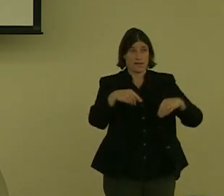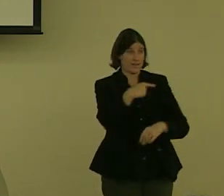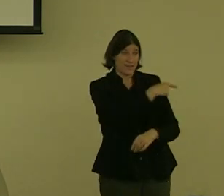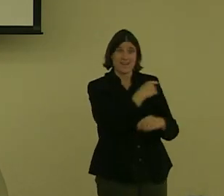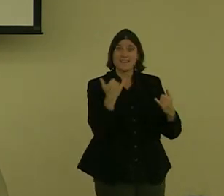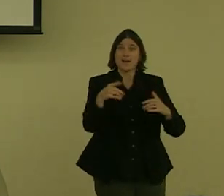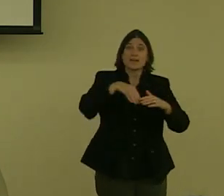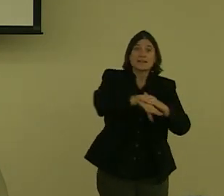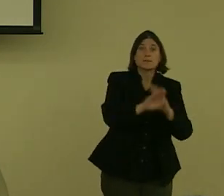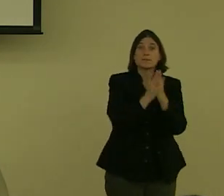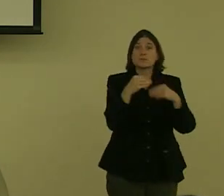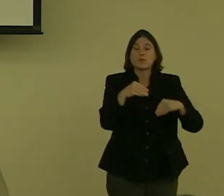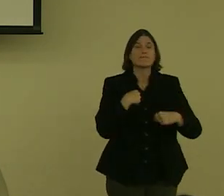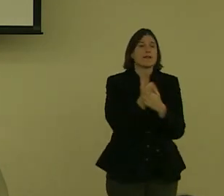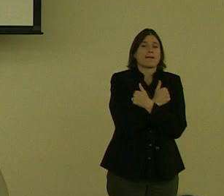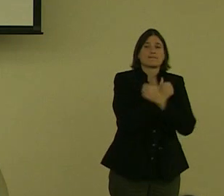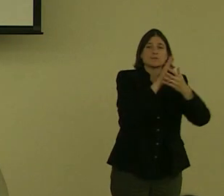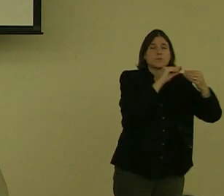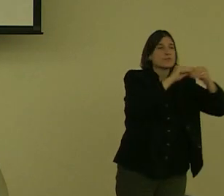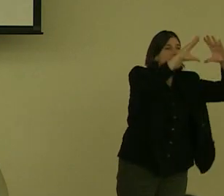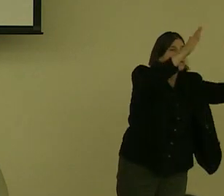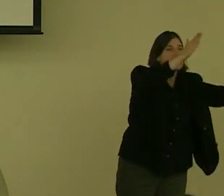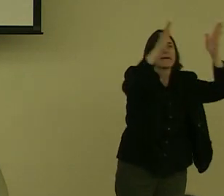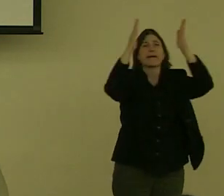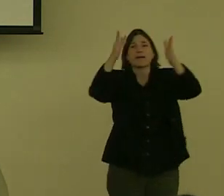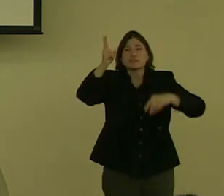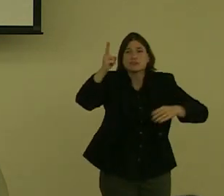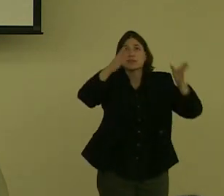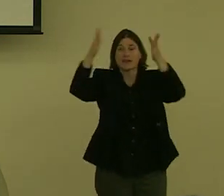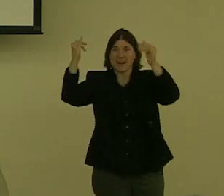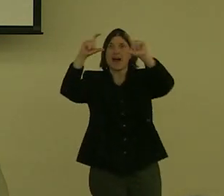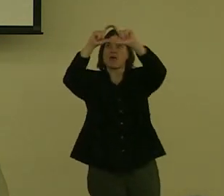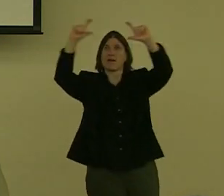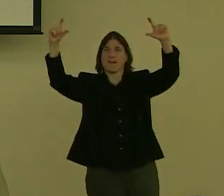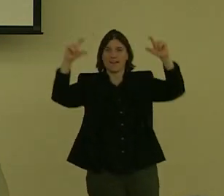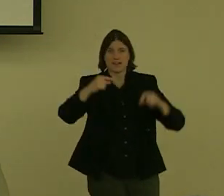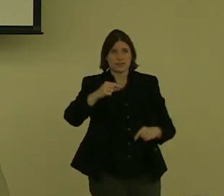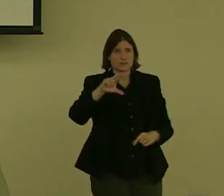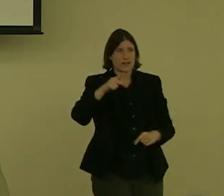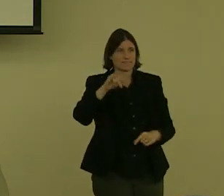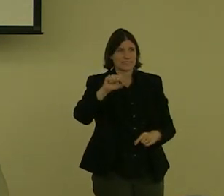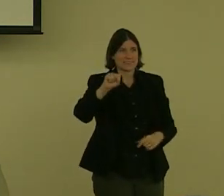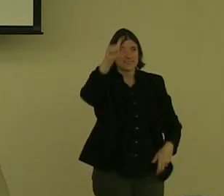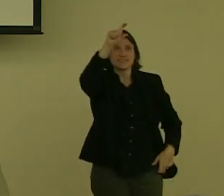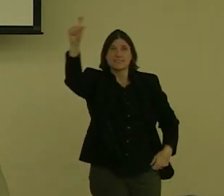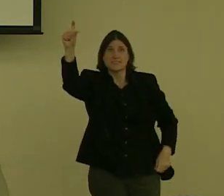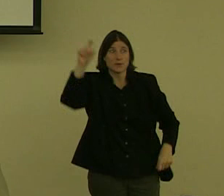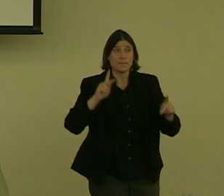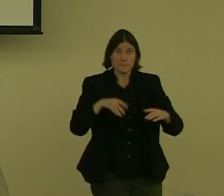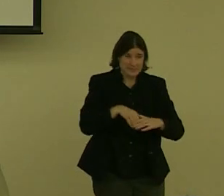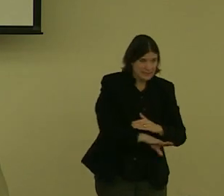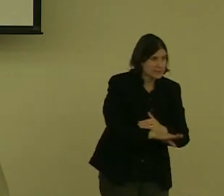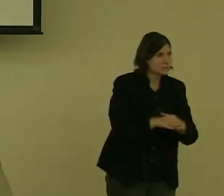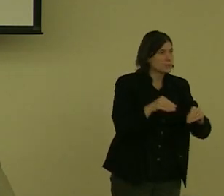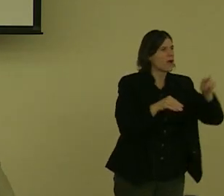certain audiences. So to me, it's not meaningless at all. It's not the be-all, end-all. I actually don't like or use the term. But I don't think it's meaningless.